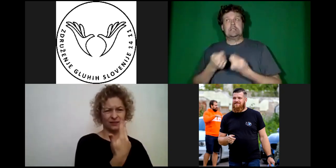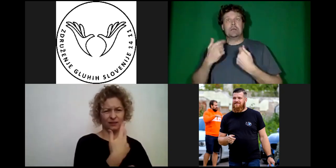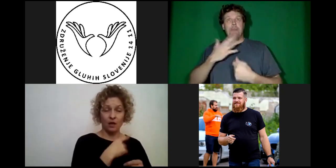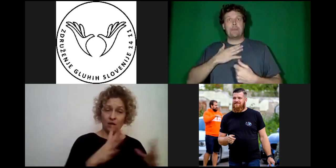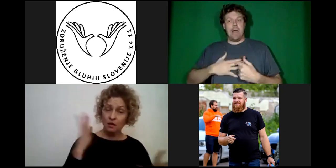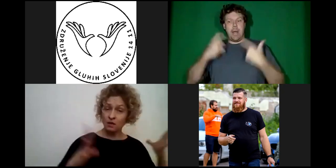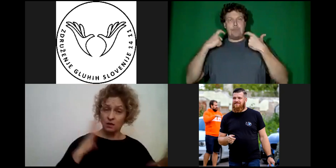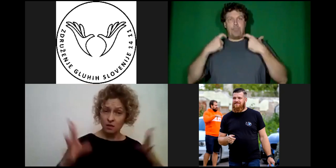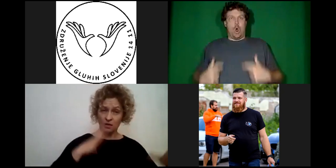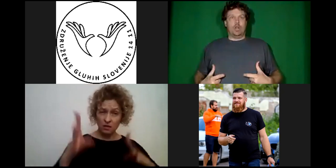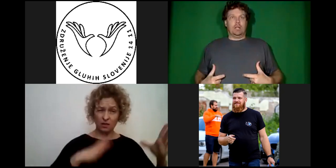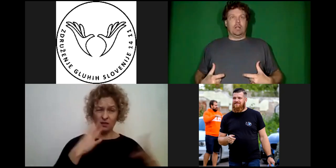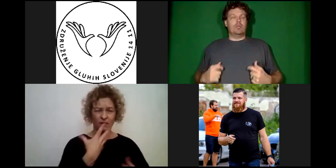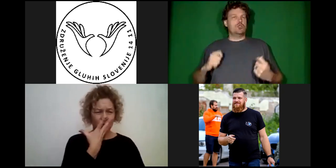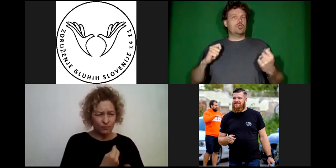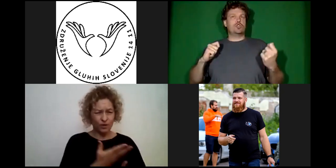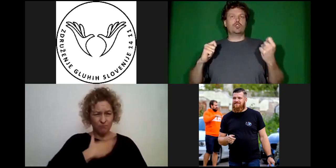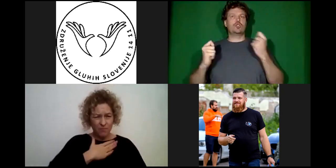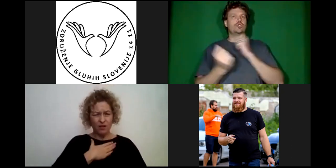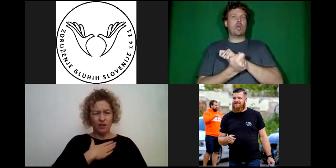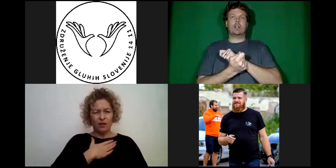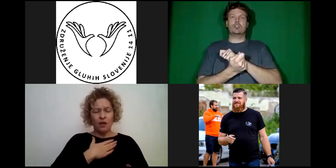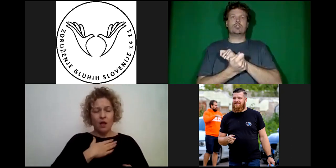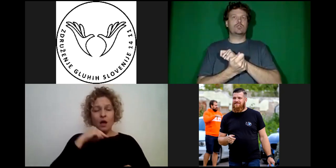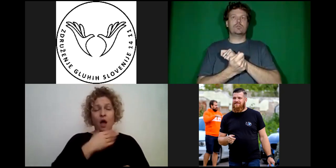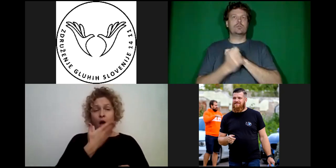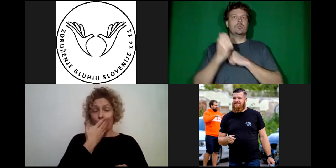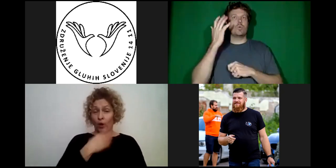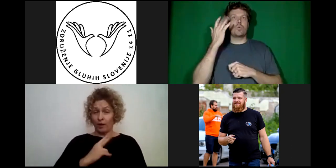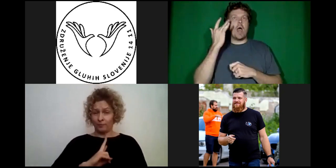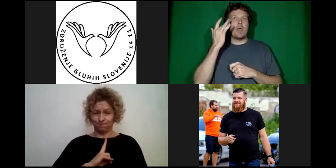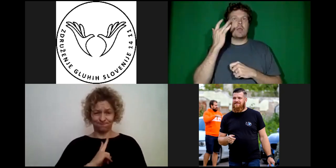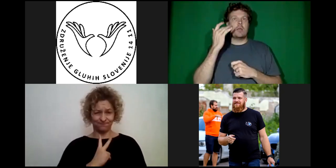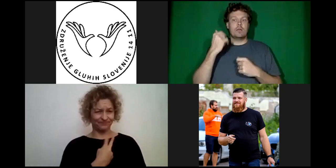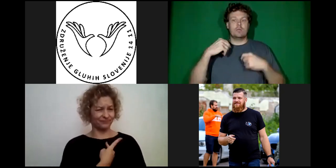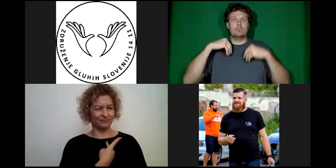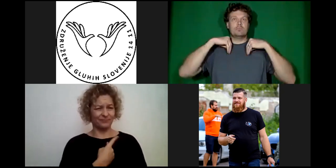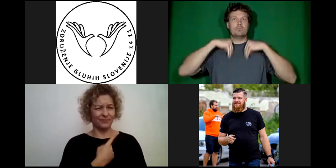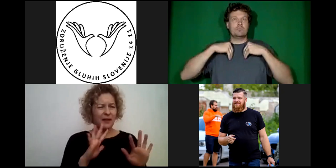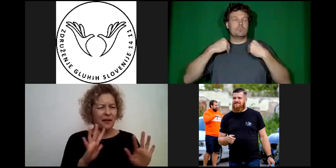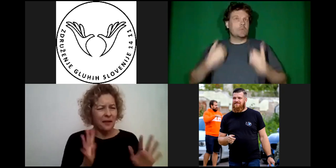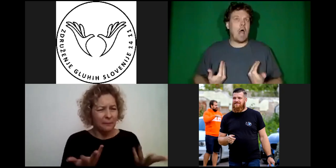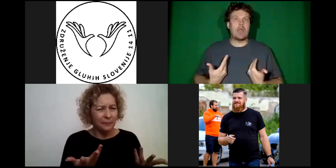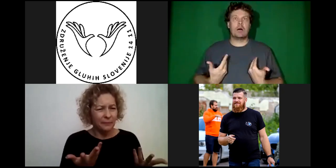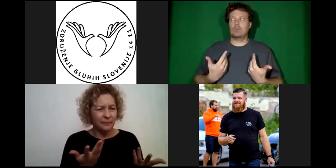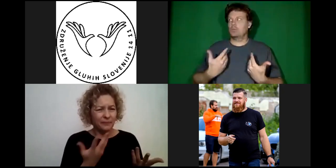in the morning, 3 hours of training at night. And I felt my body change because